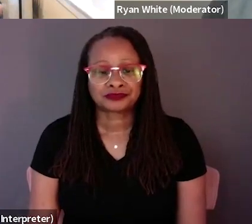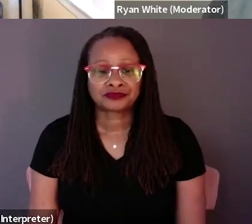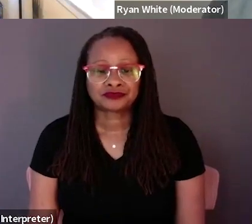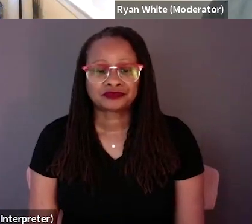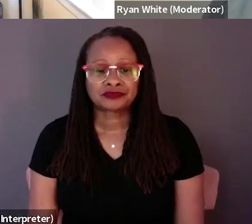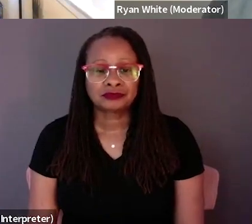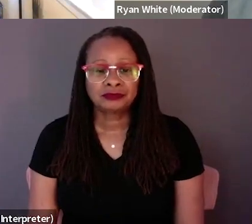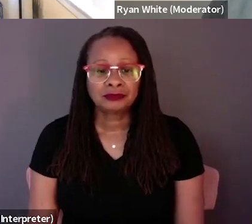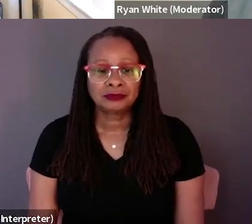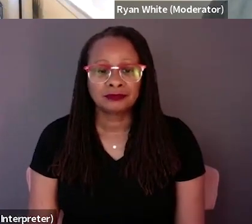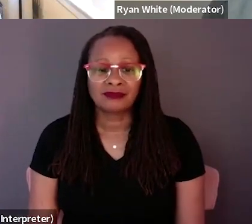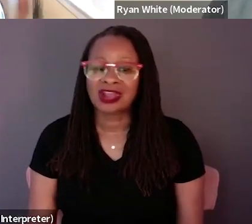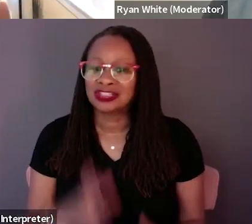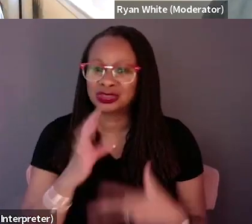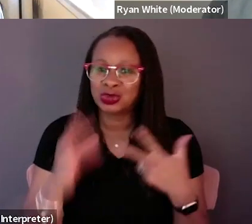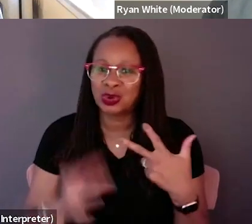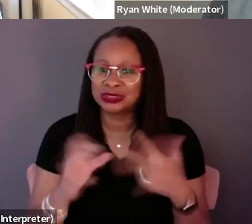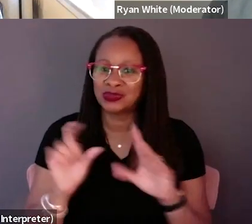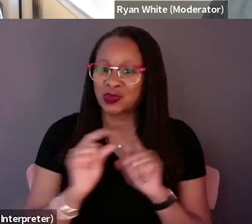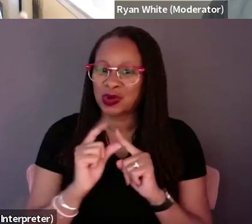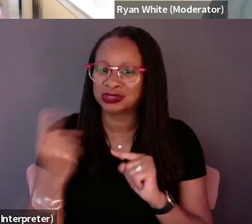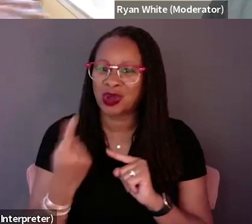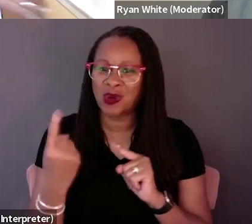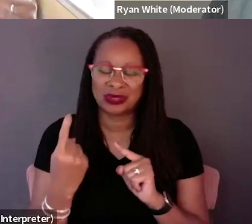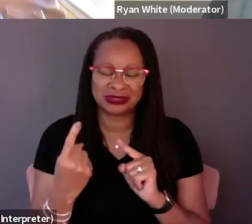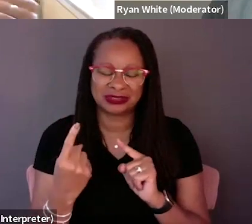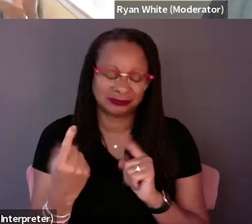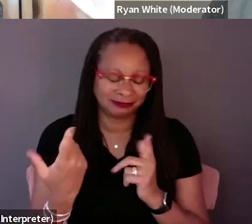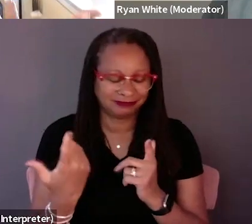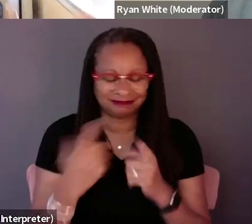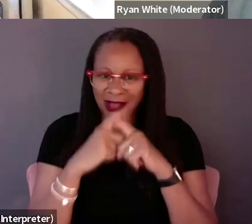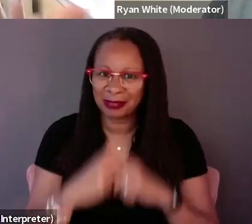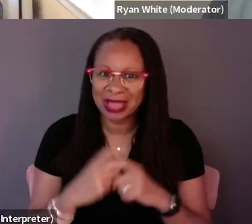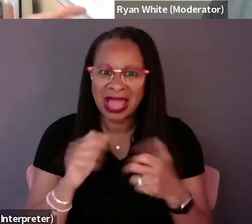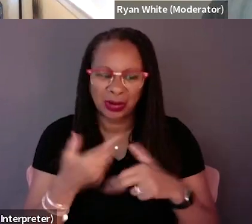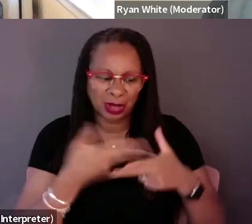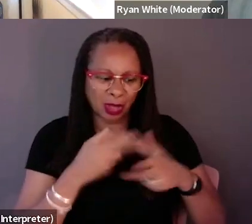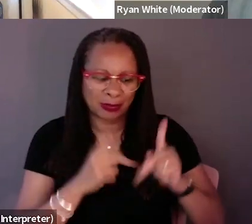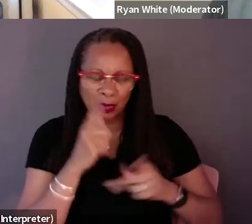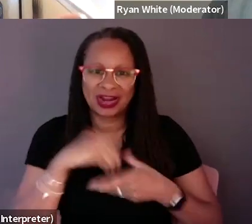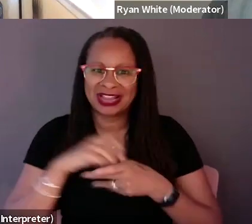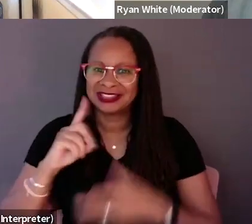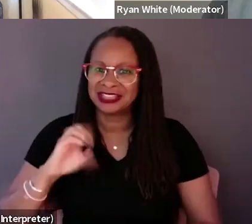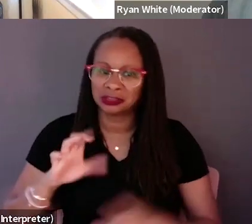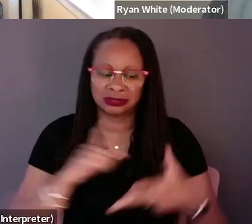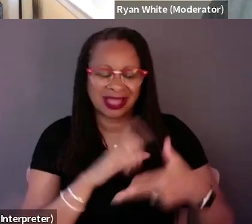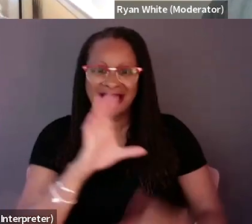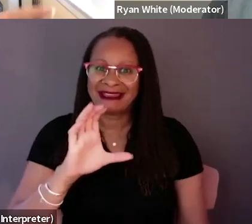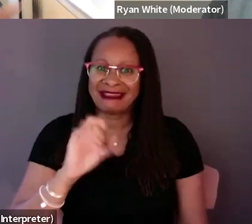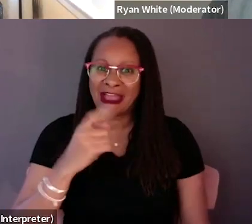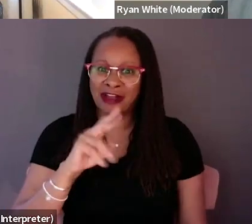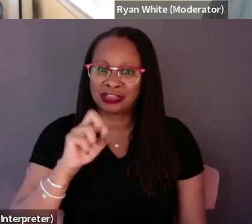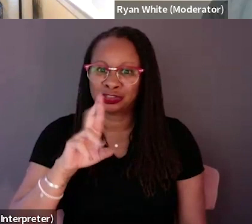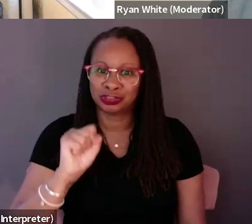and the choice of words is always complicated these days. There's so many different words for how do we call the people that are in our documentary.